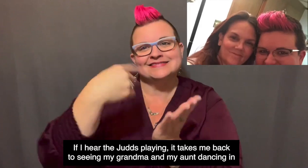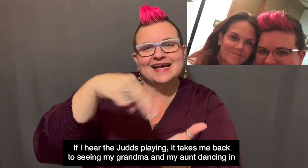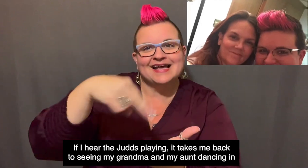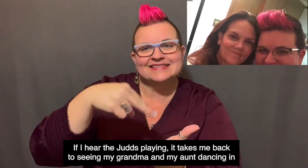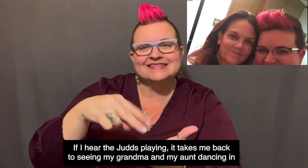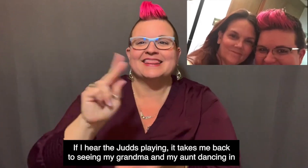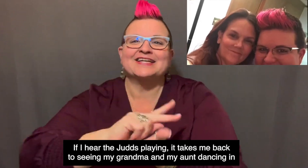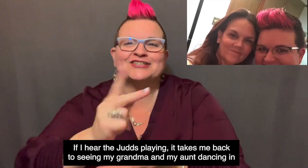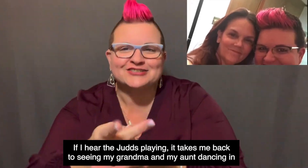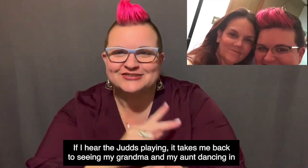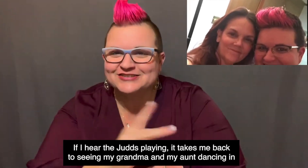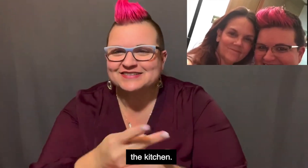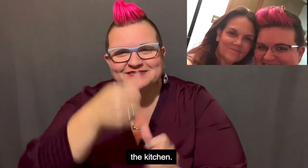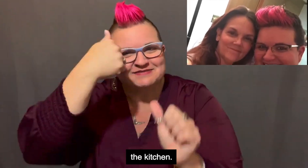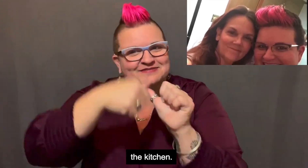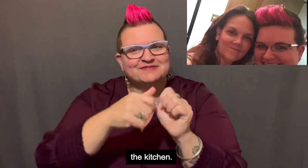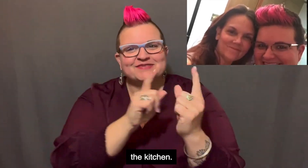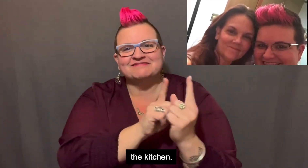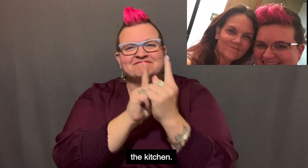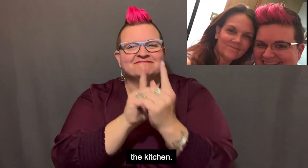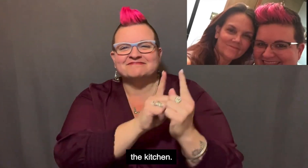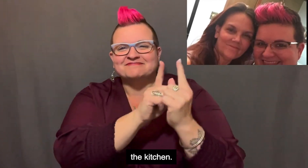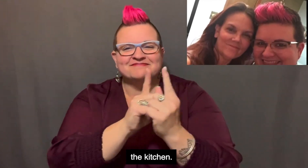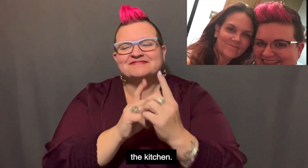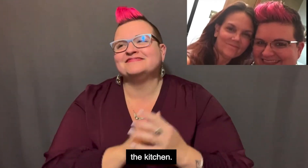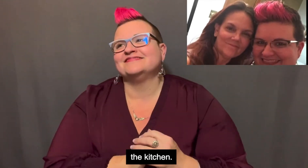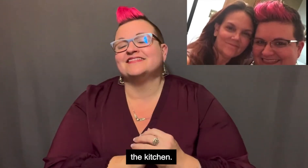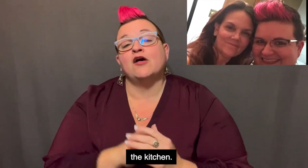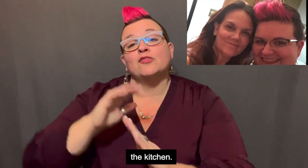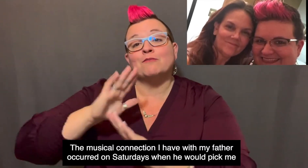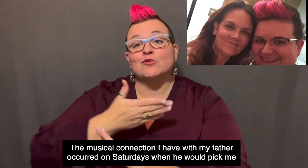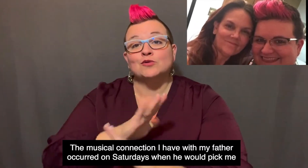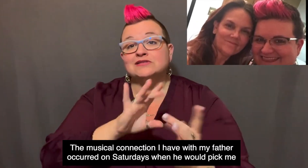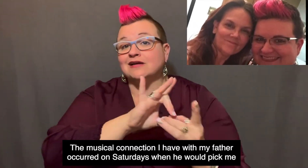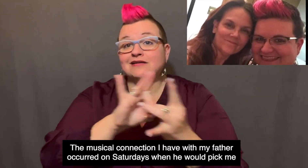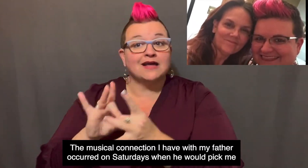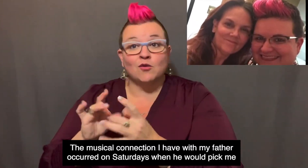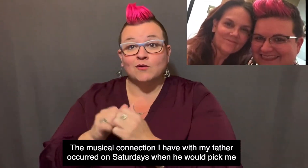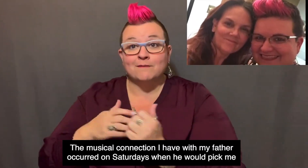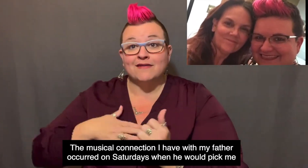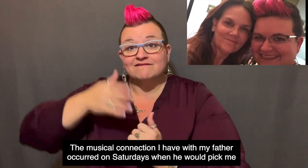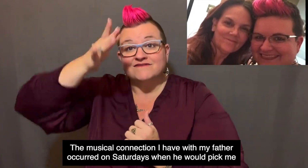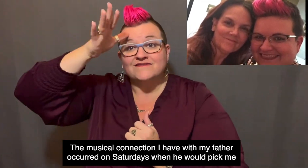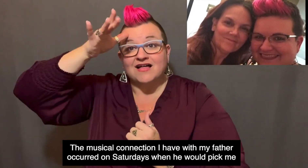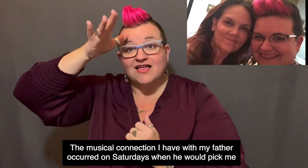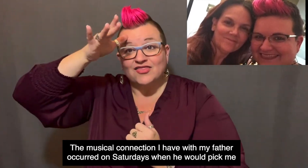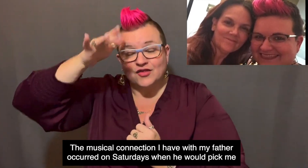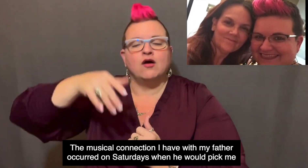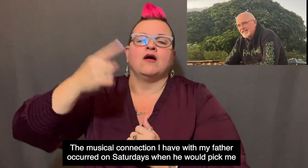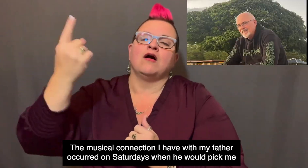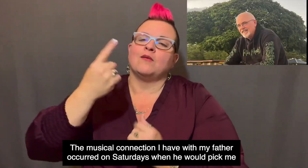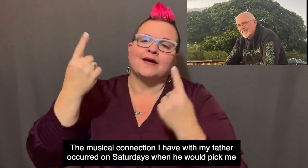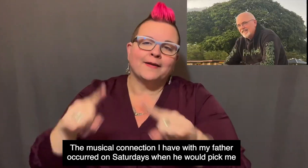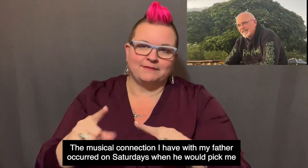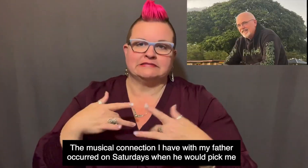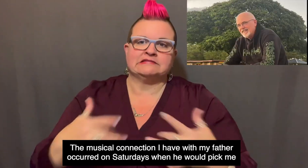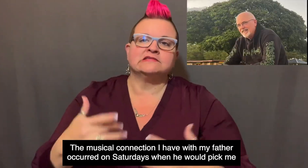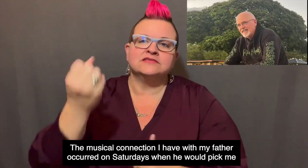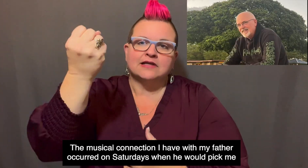aunt dancing in the kitchen. The musical connection I have with my father always occurred on